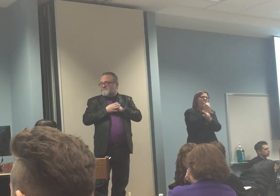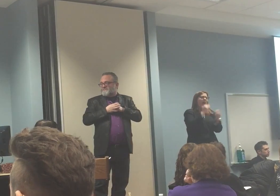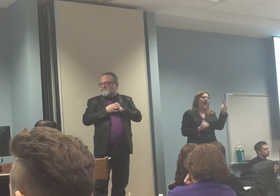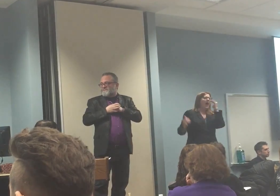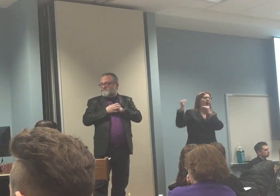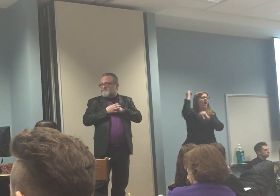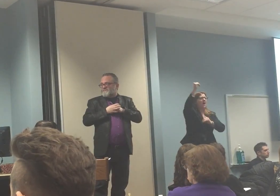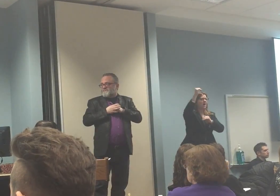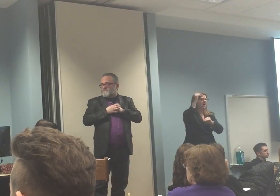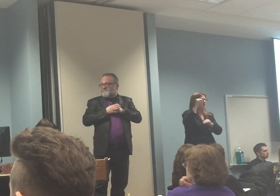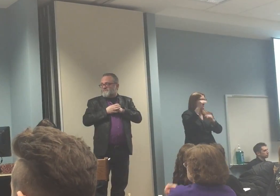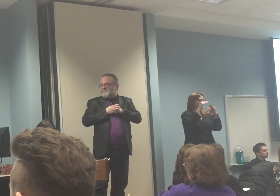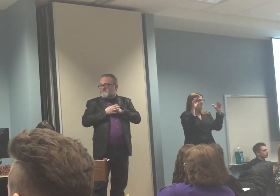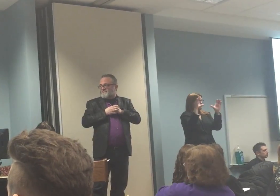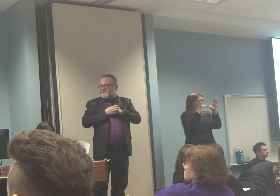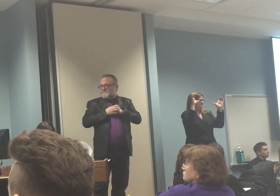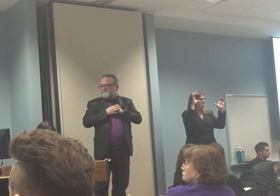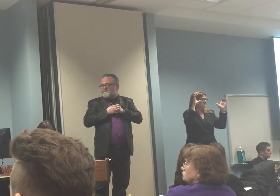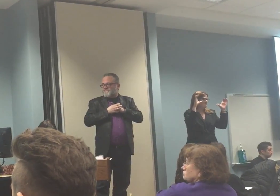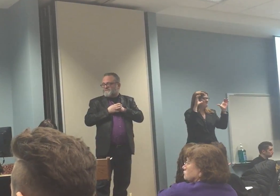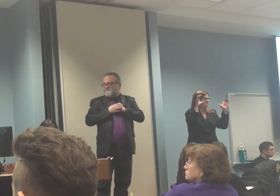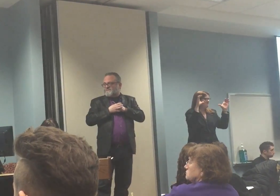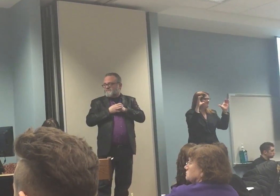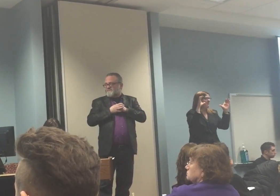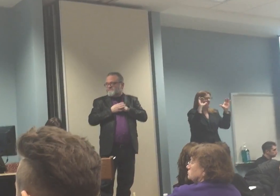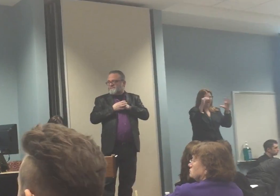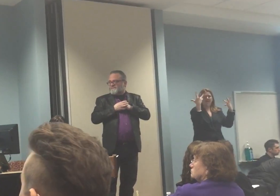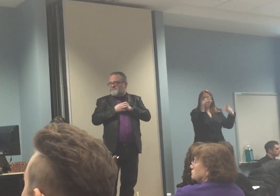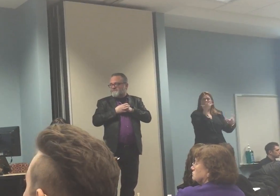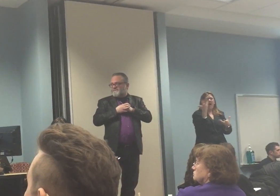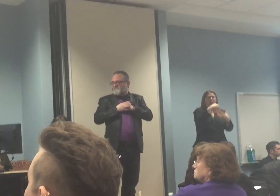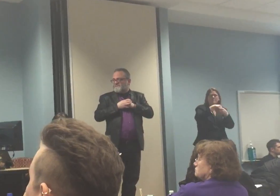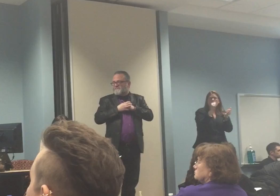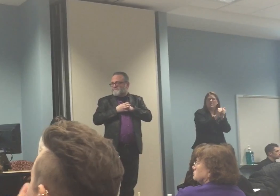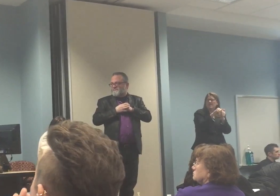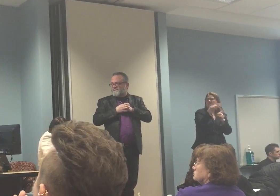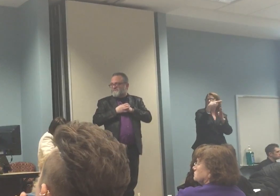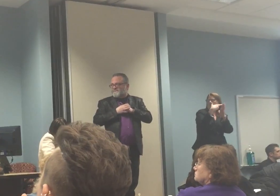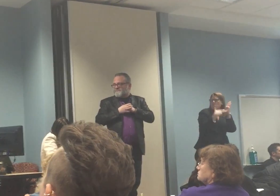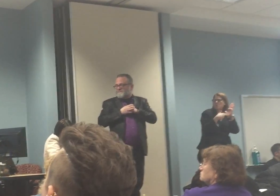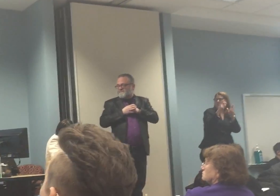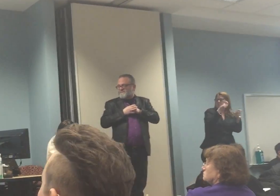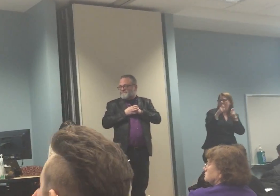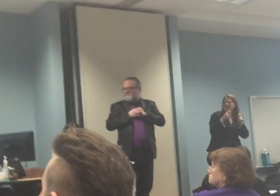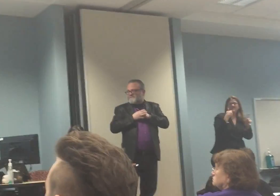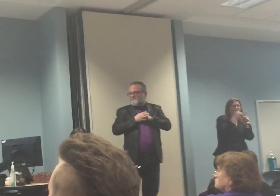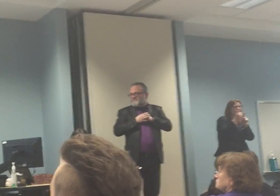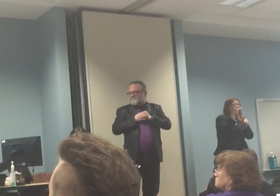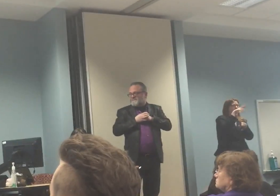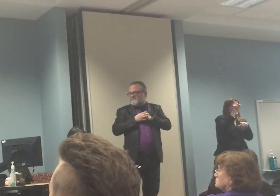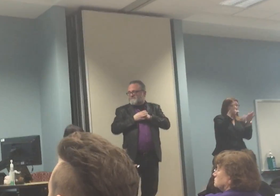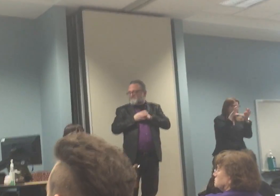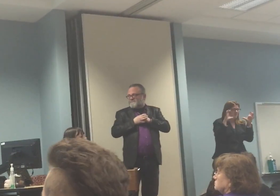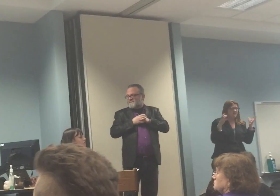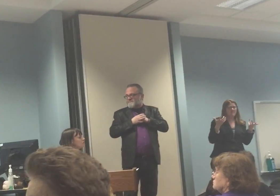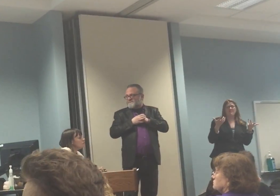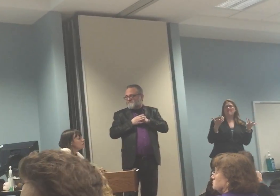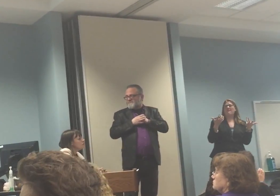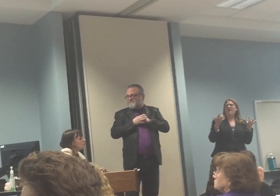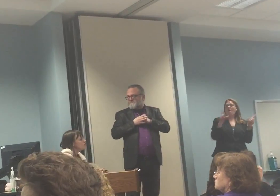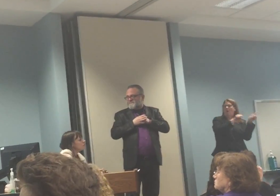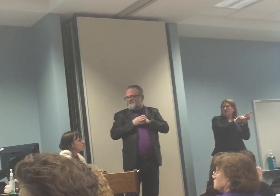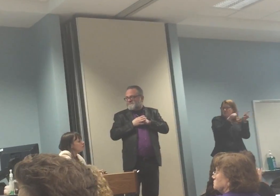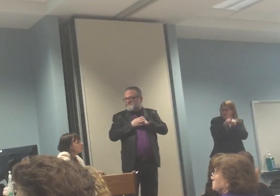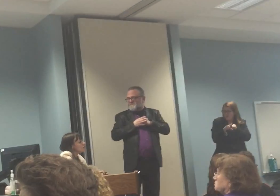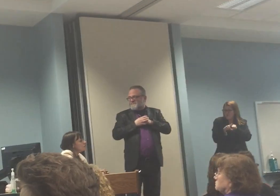higher level credential that is written into the rules and regulations. It is an RID certification, and it is